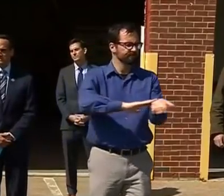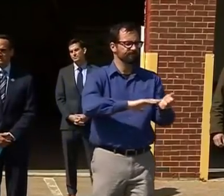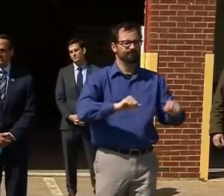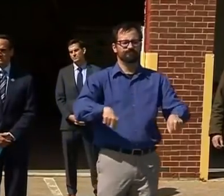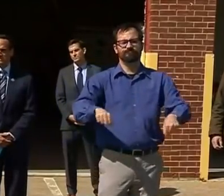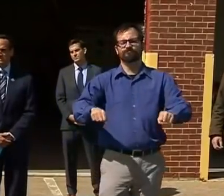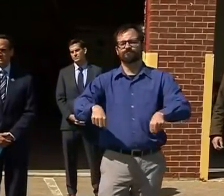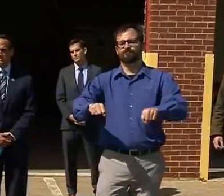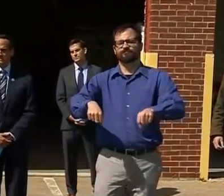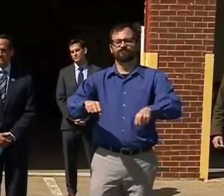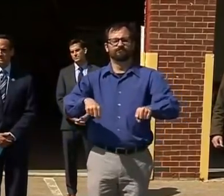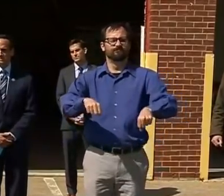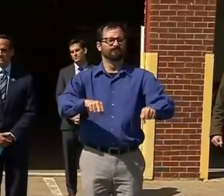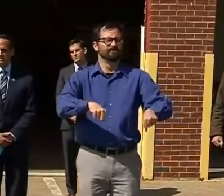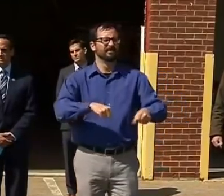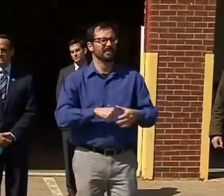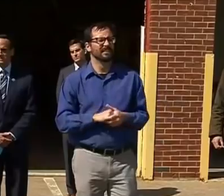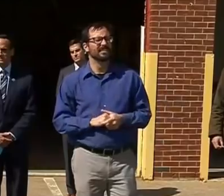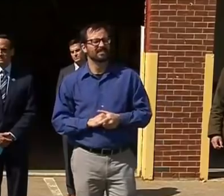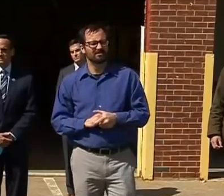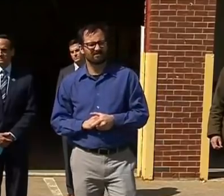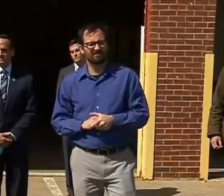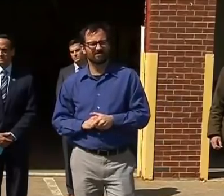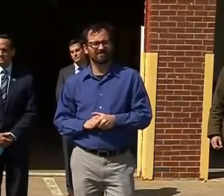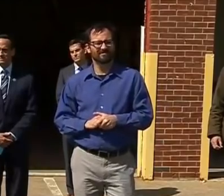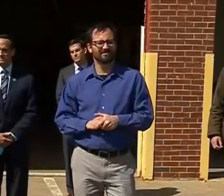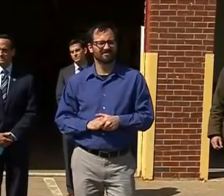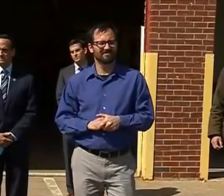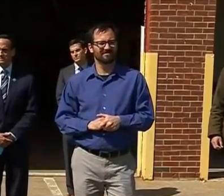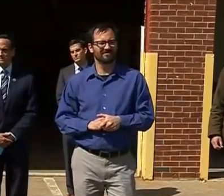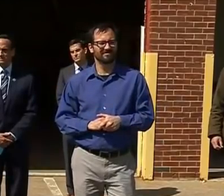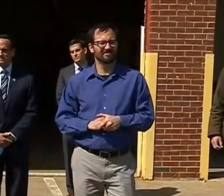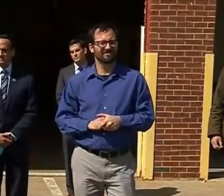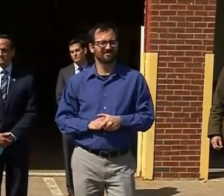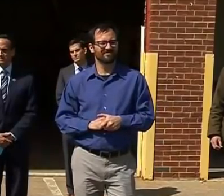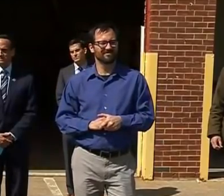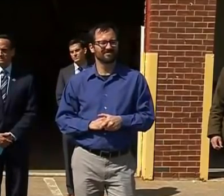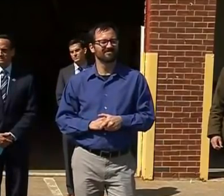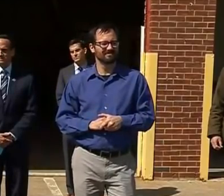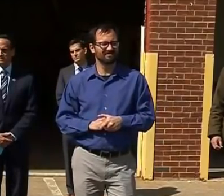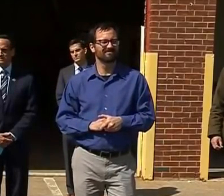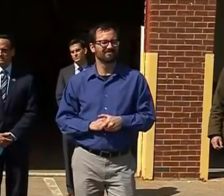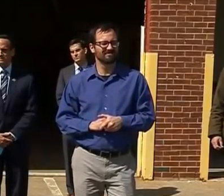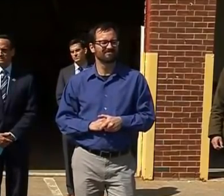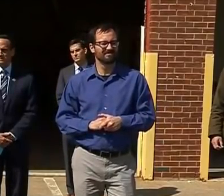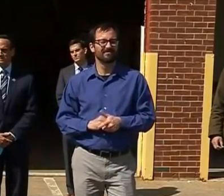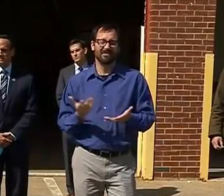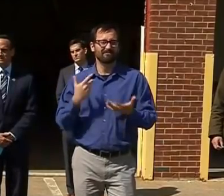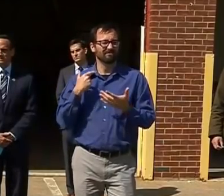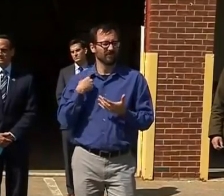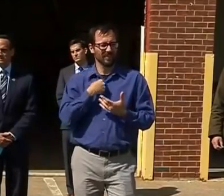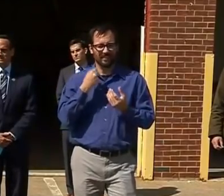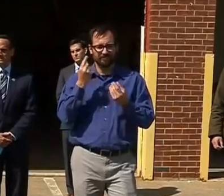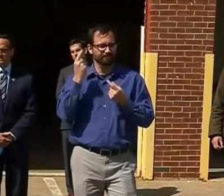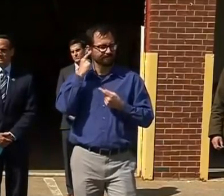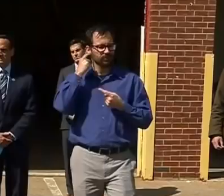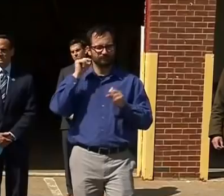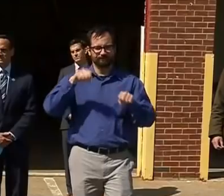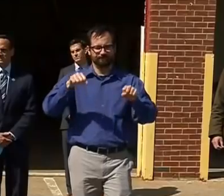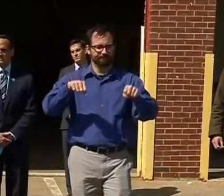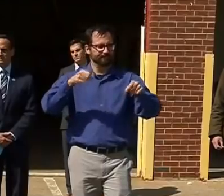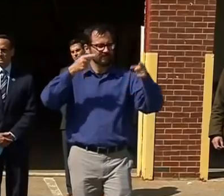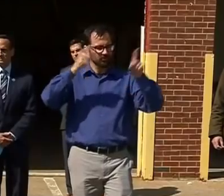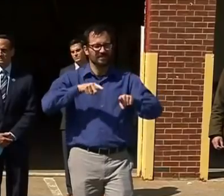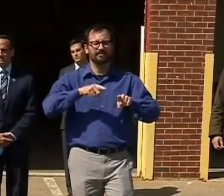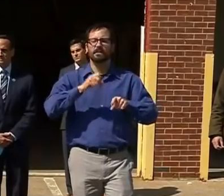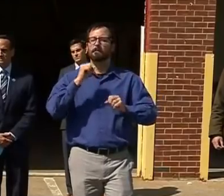not going to show symptoms. They will be infected, they are carriers, but they're not going to show symptoms. Now, that's an almost